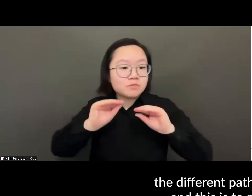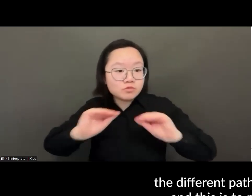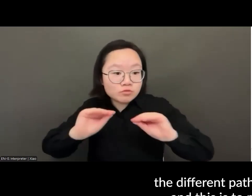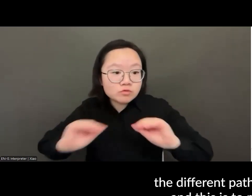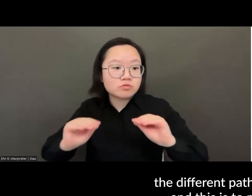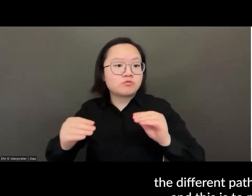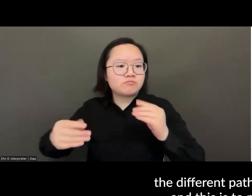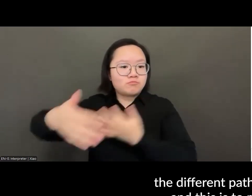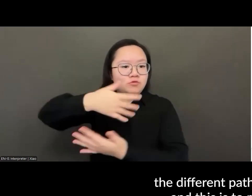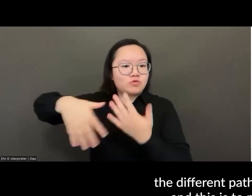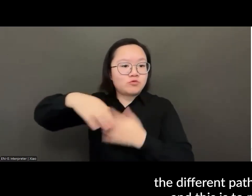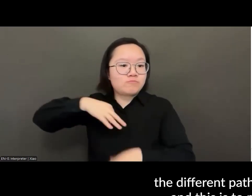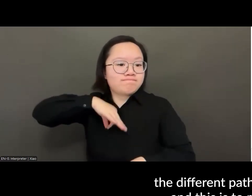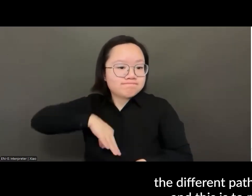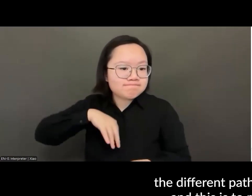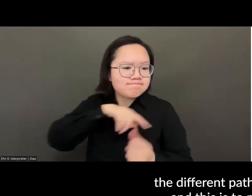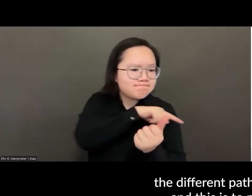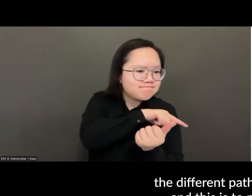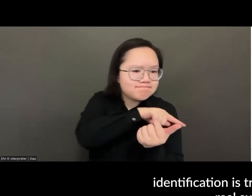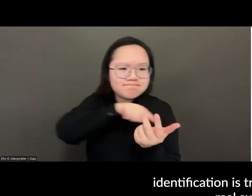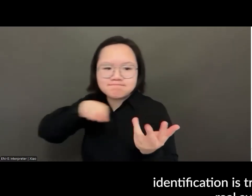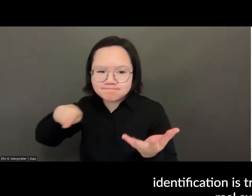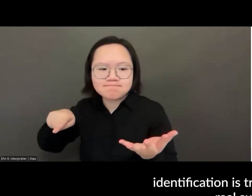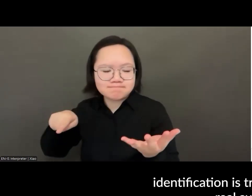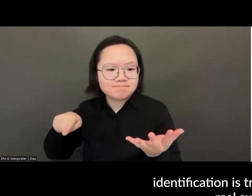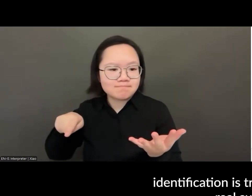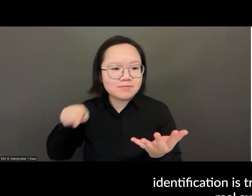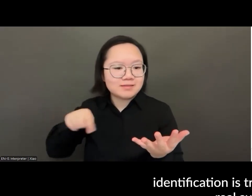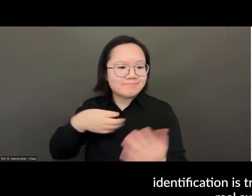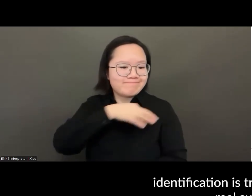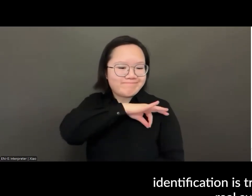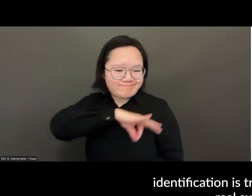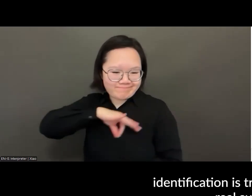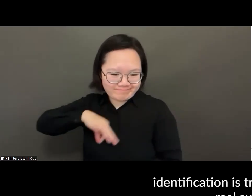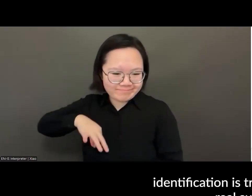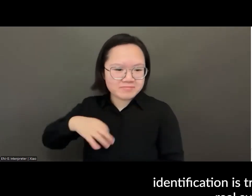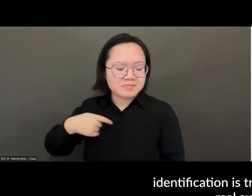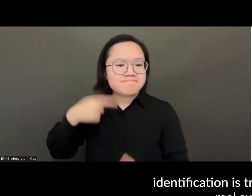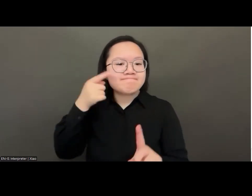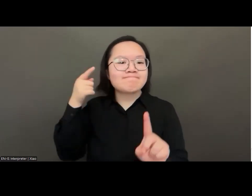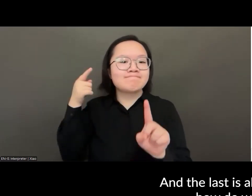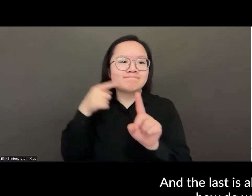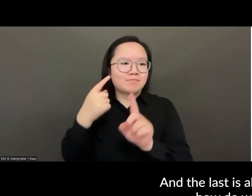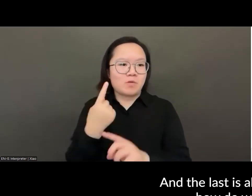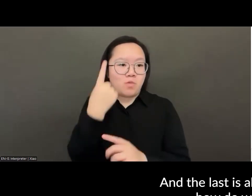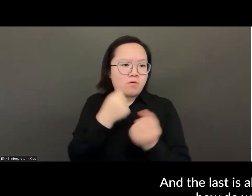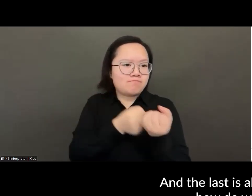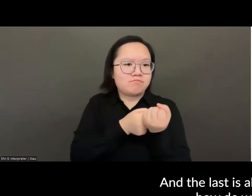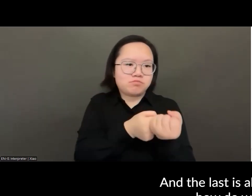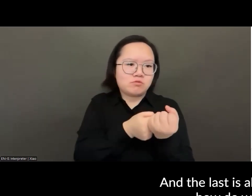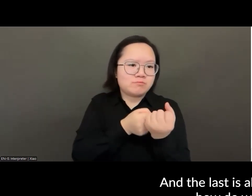the referral pathways, and this is to make sure that identification is translated into the real support. And the